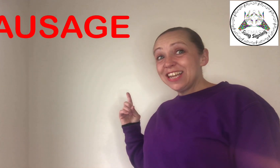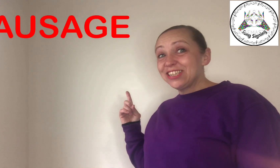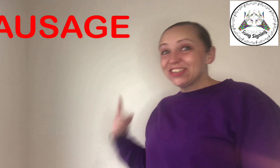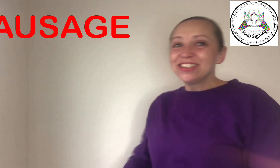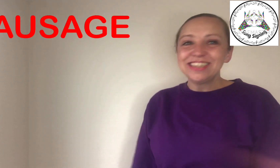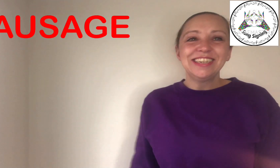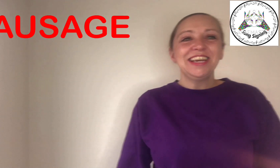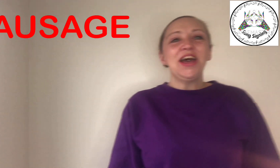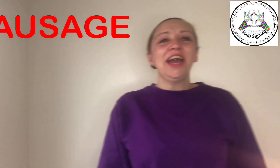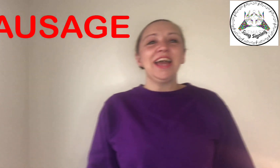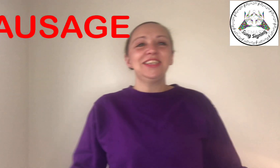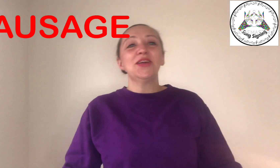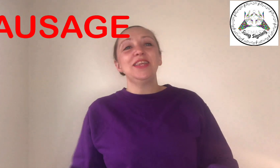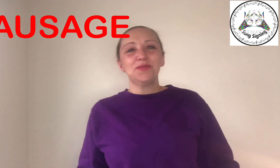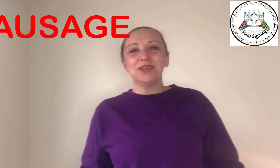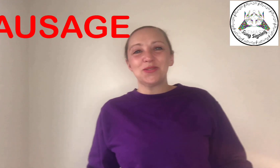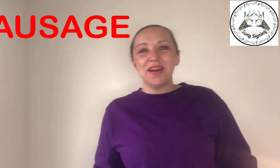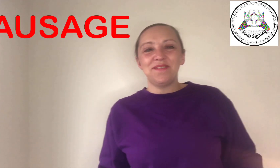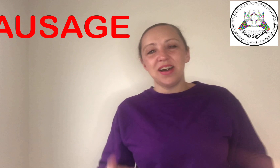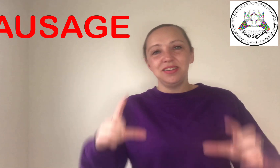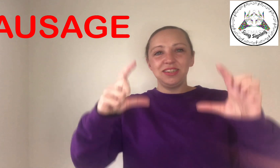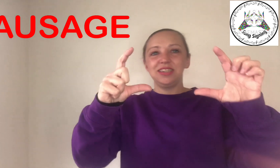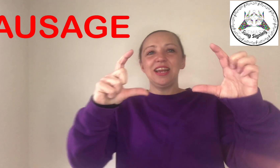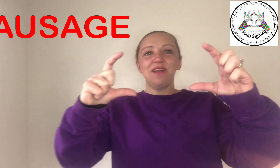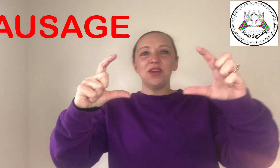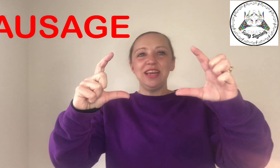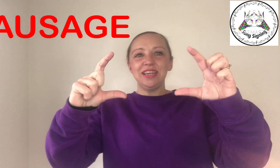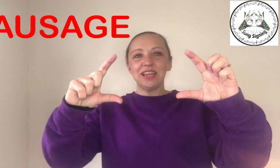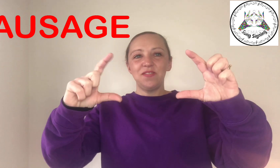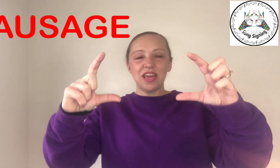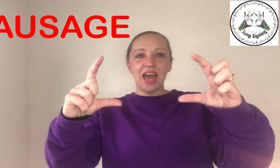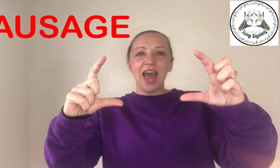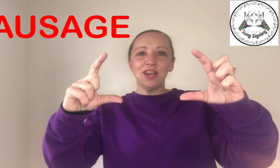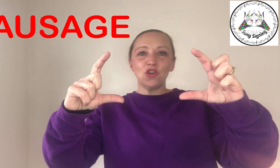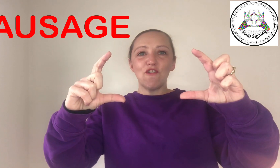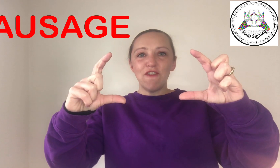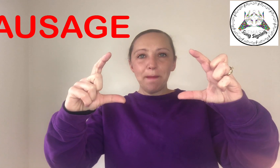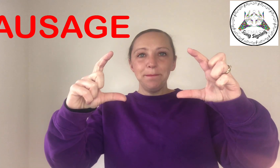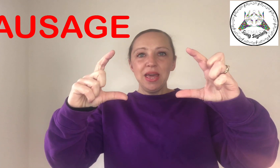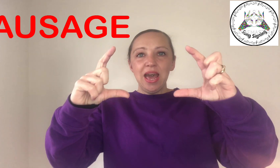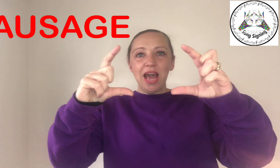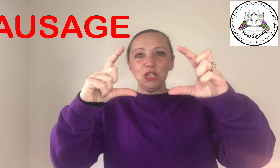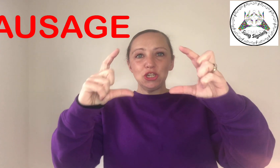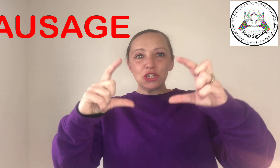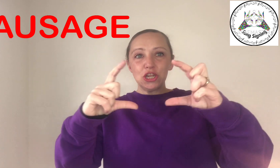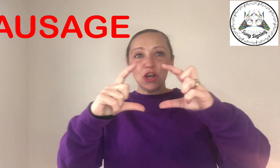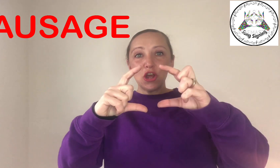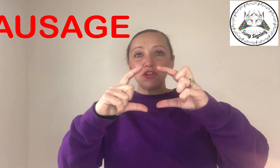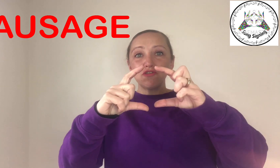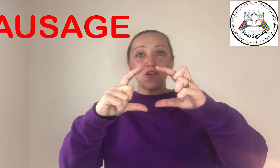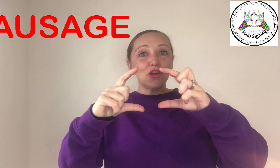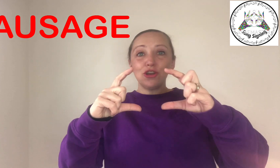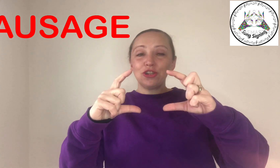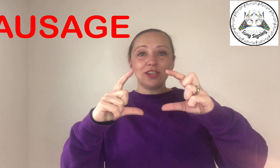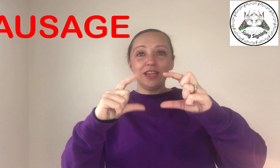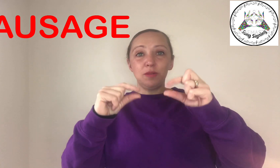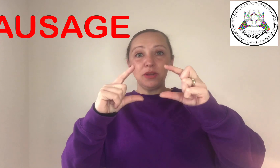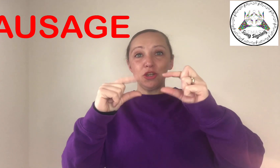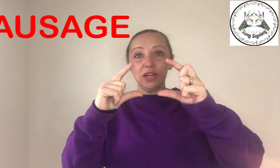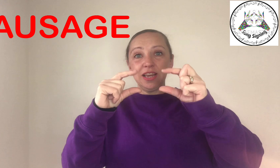Sausage! Okay, so this one's quite fun. You're gonna have your index finger and your thumb, and you're just gonna draw your sausage, but you're gonna